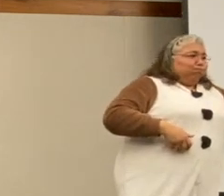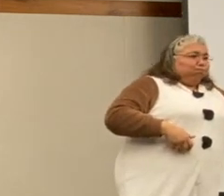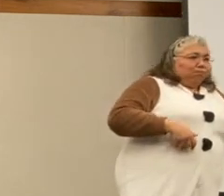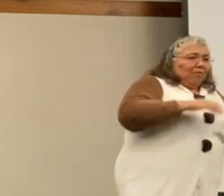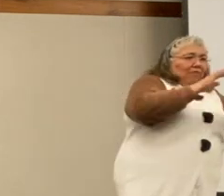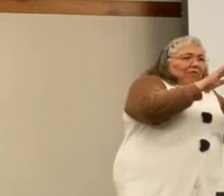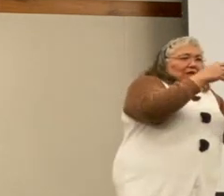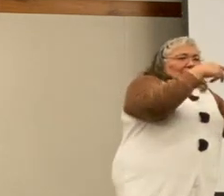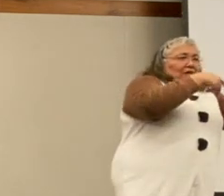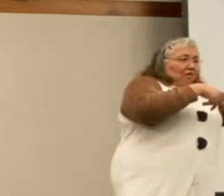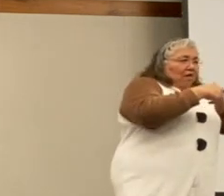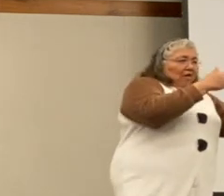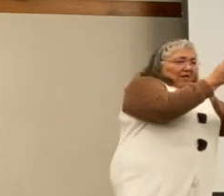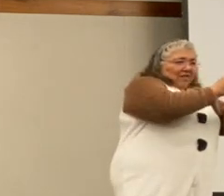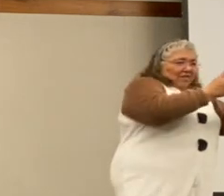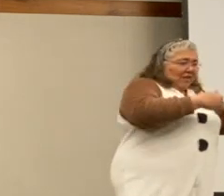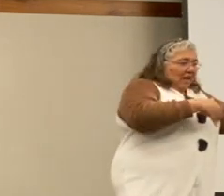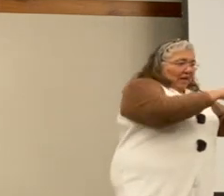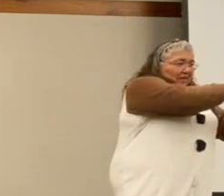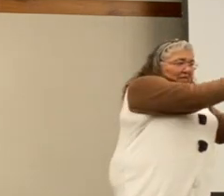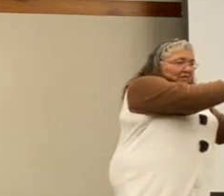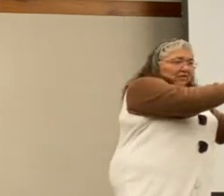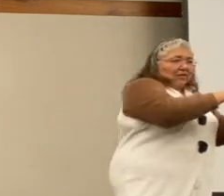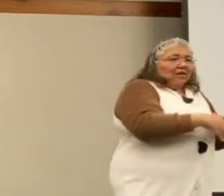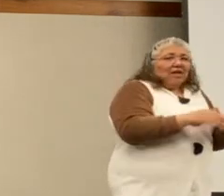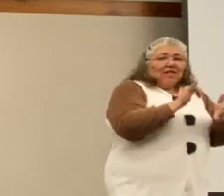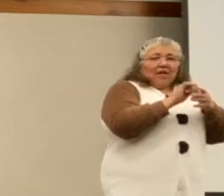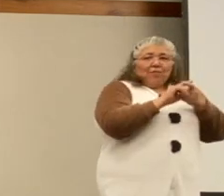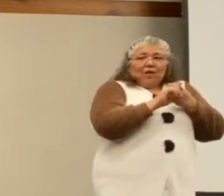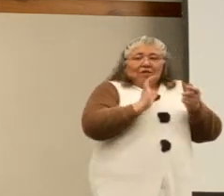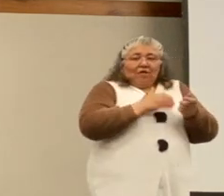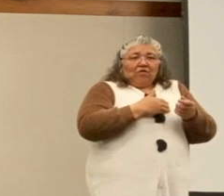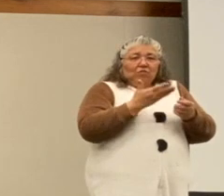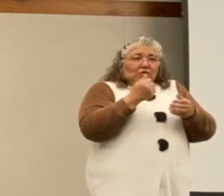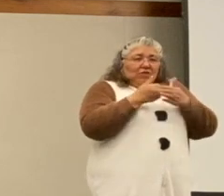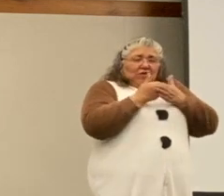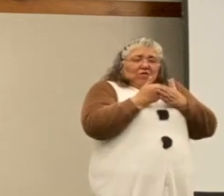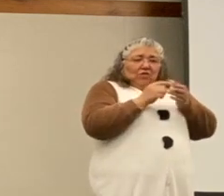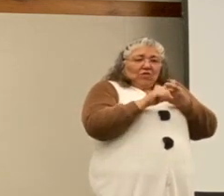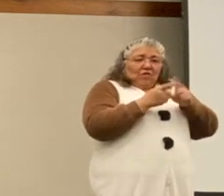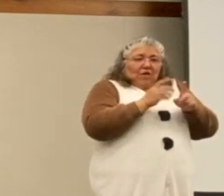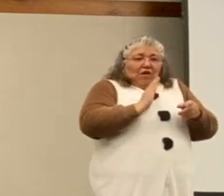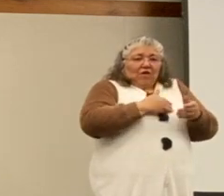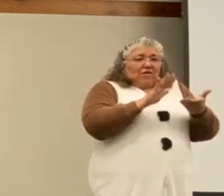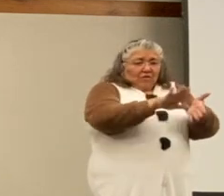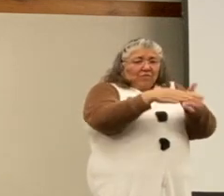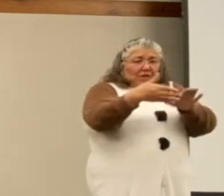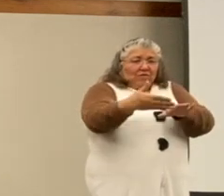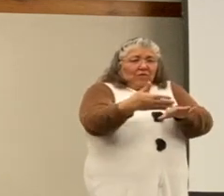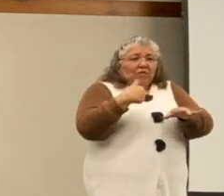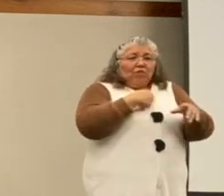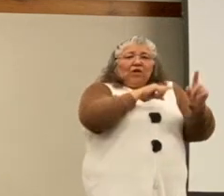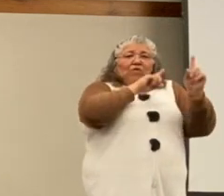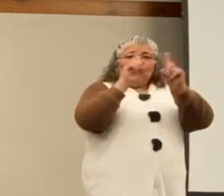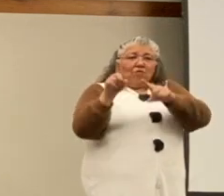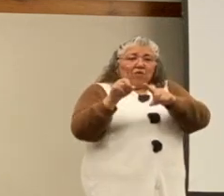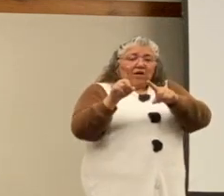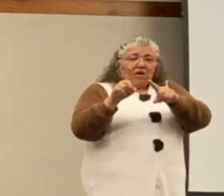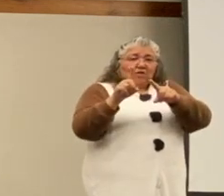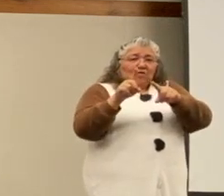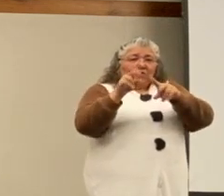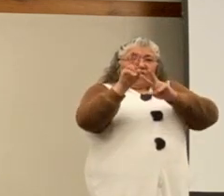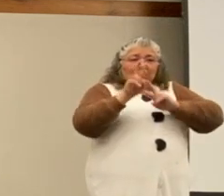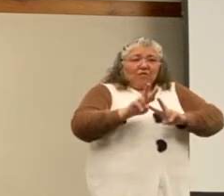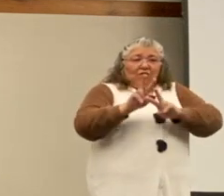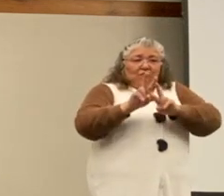island. Of course, that buddy of ours was a close friend of ours, and he passed away, and we went to